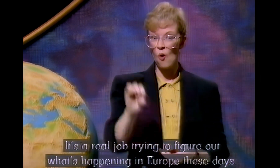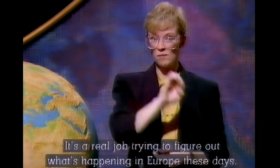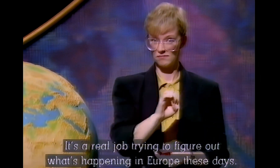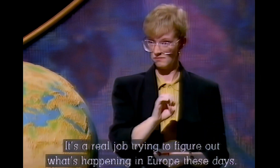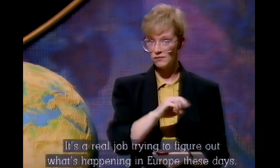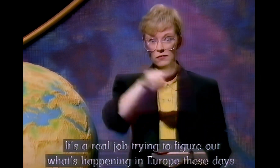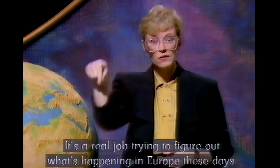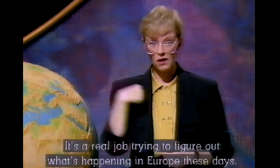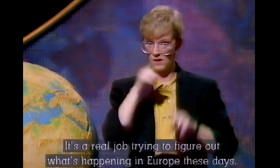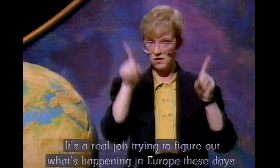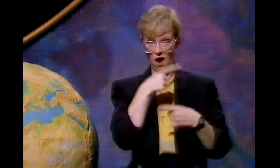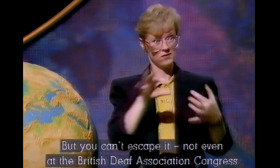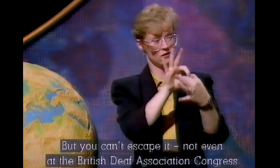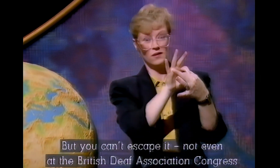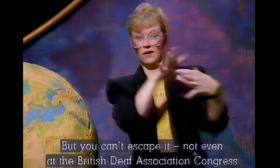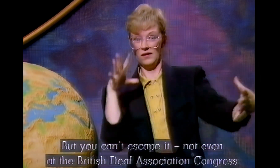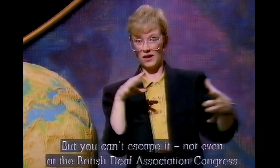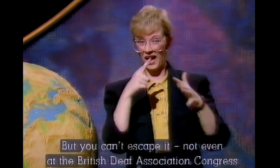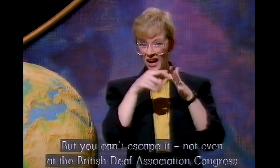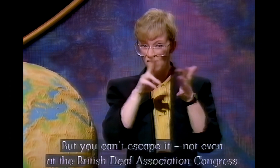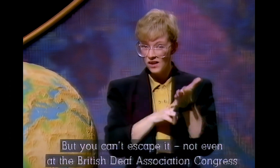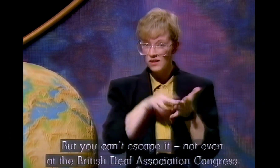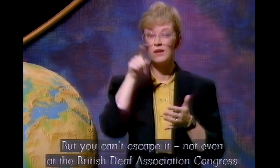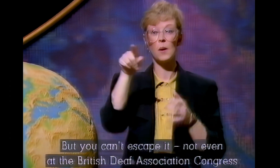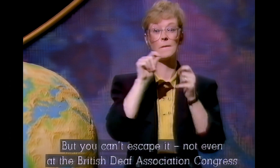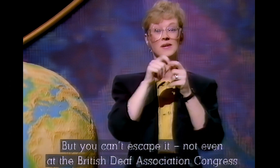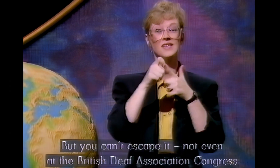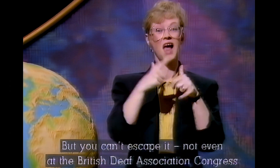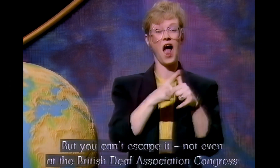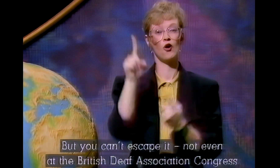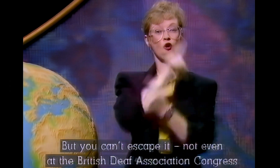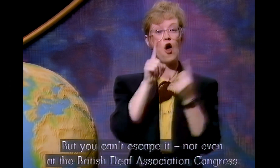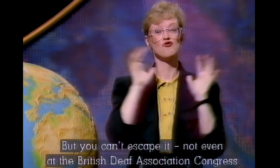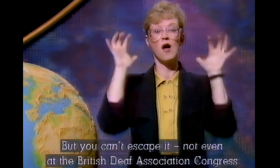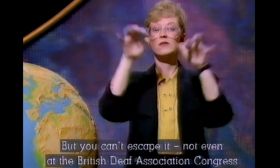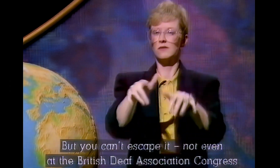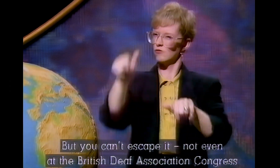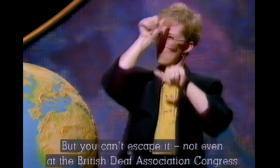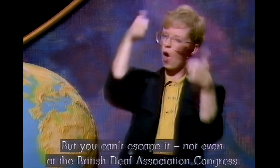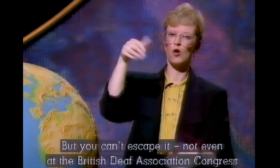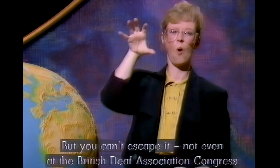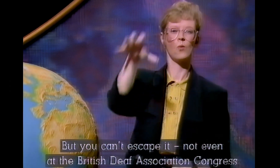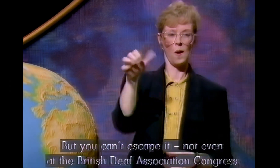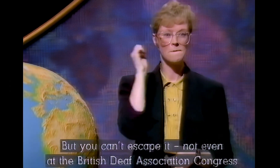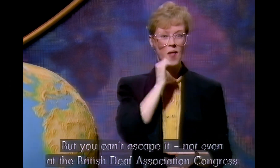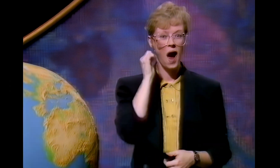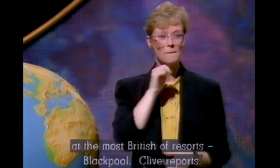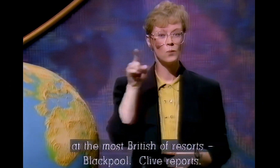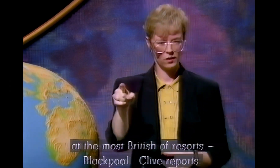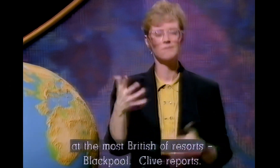these days, isn't it? But you can't escape it. Not even at the British Deaf Association Congress at the most British of